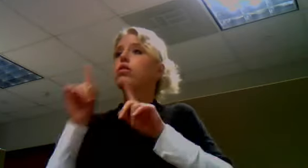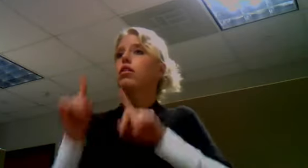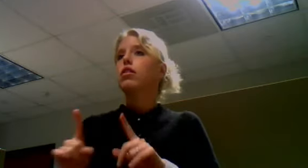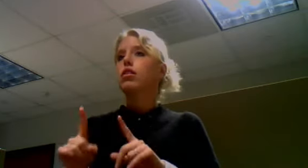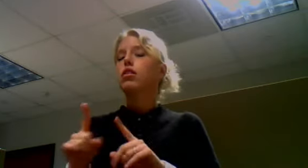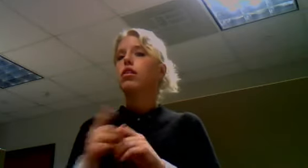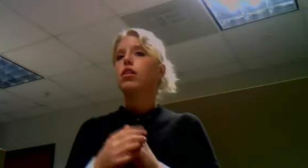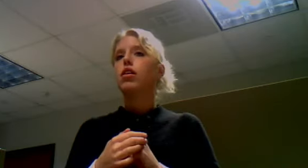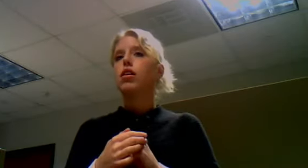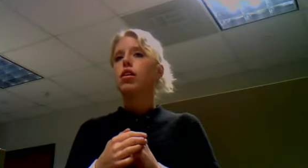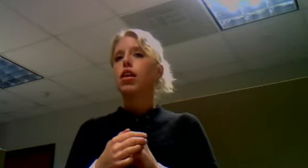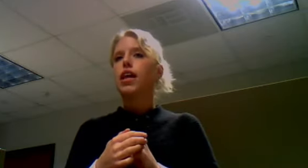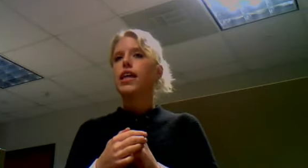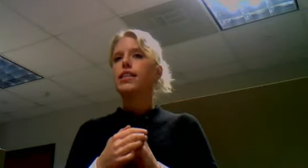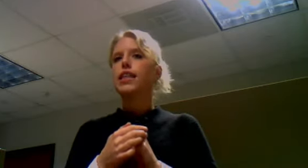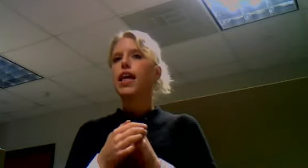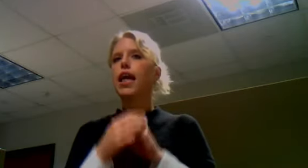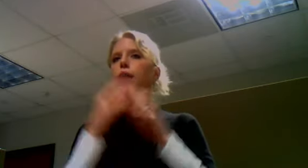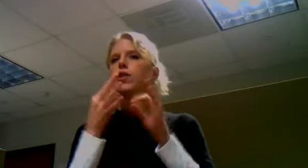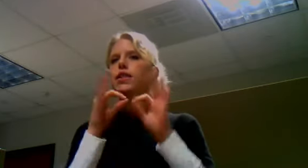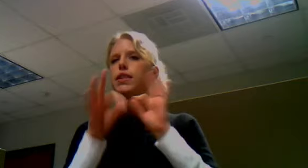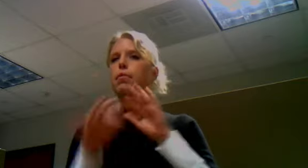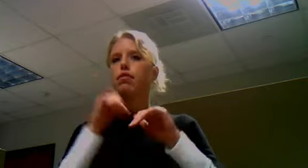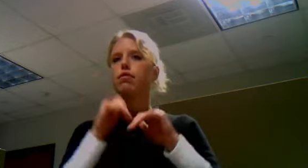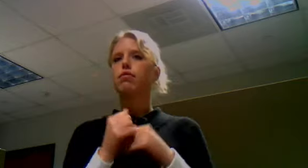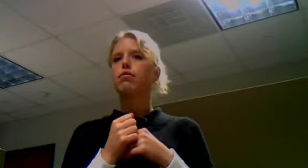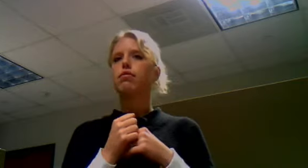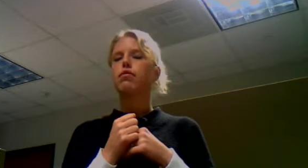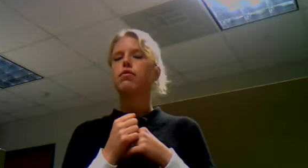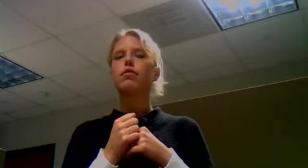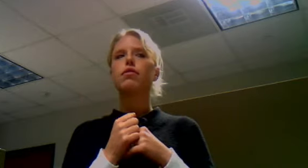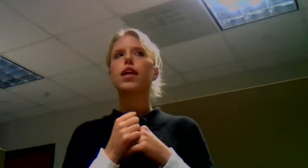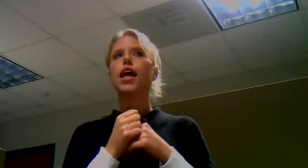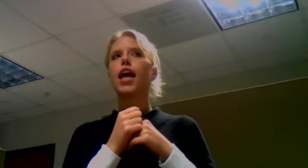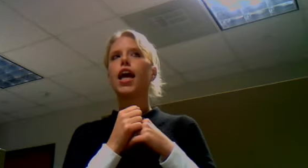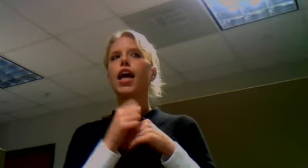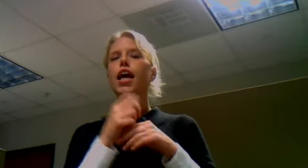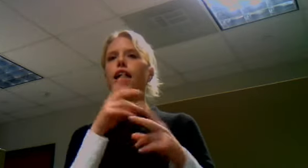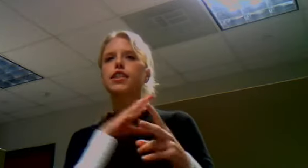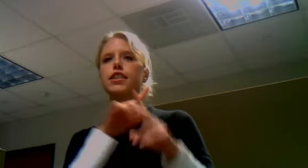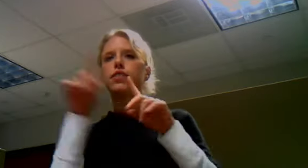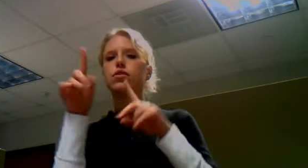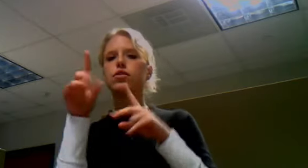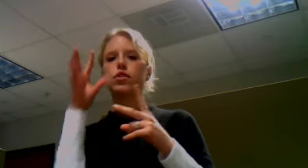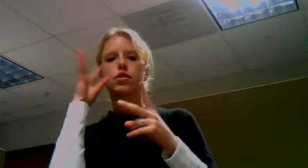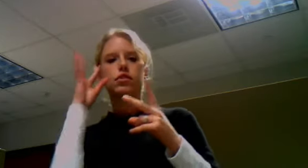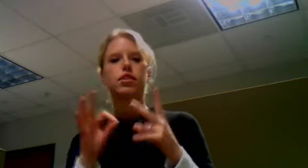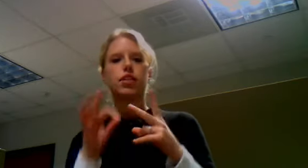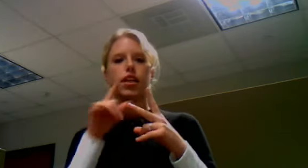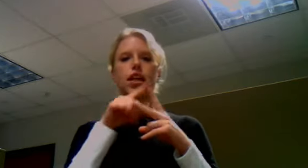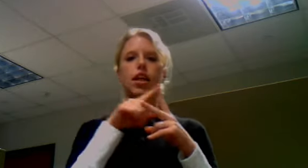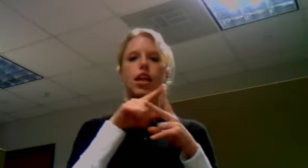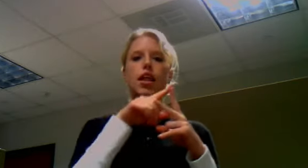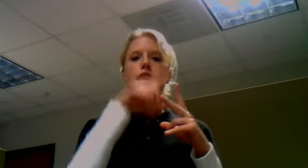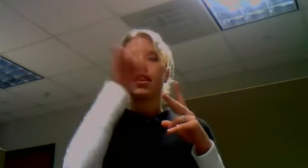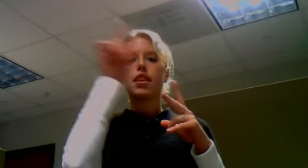and subtle than that. It depends on a distinction that you draw between statics of the political system and the dynamics